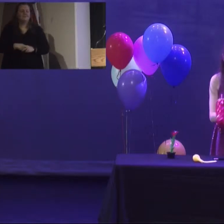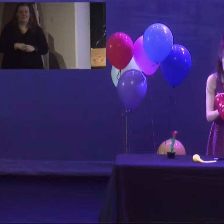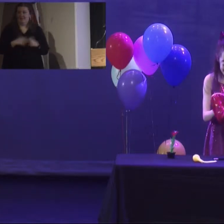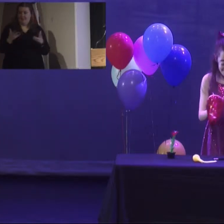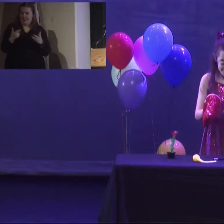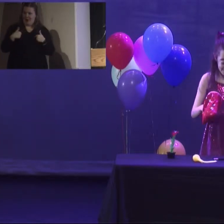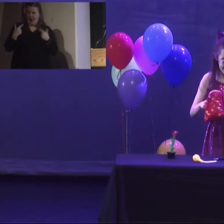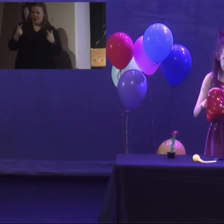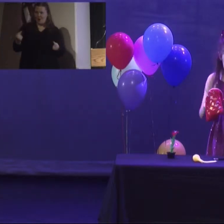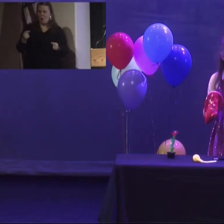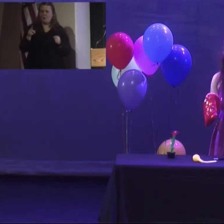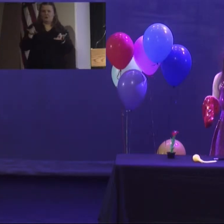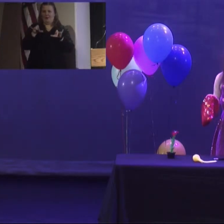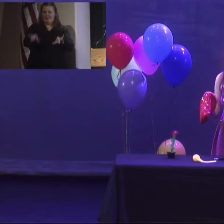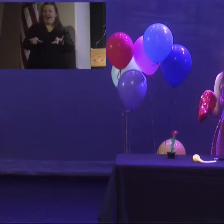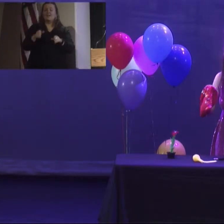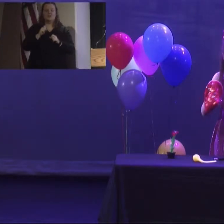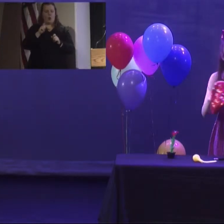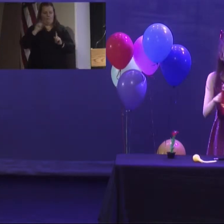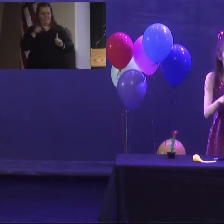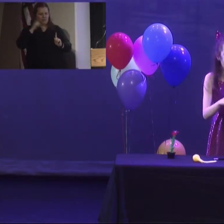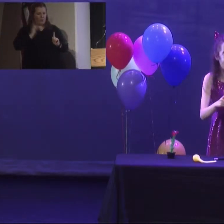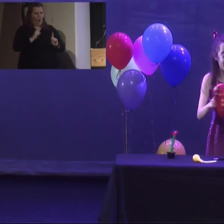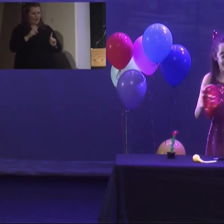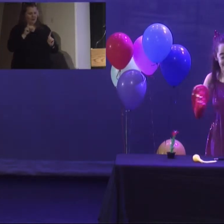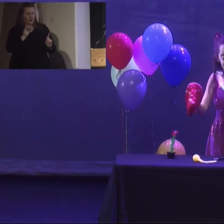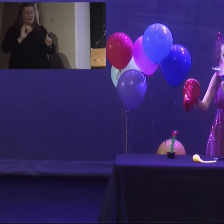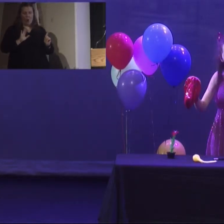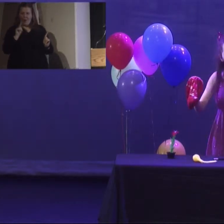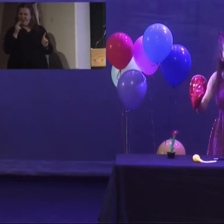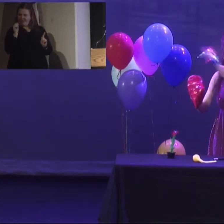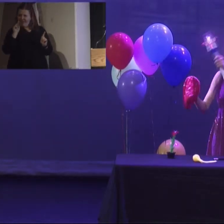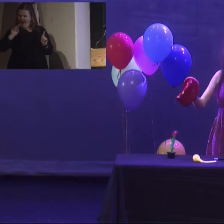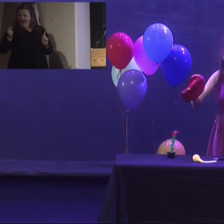I go doing that. So, the magic wand, do your thing.